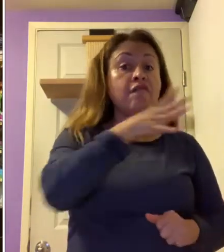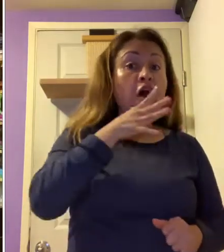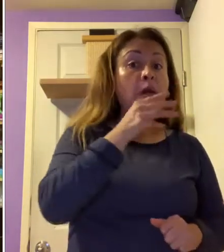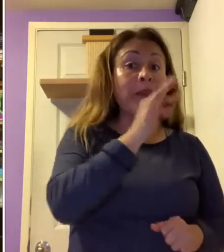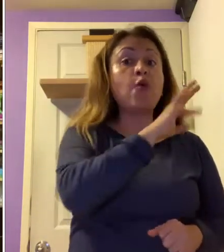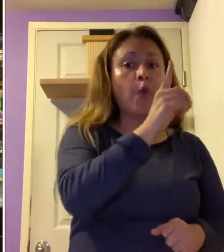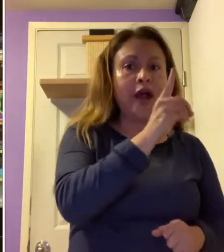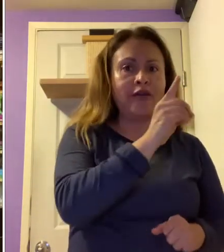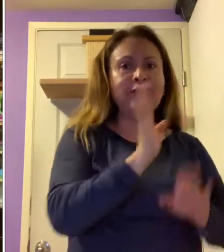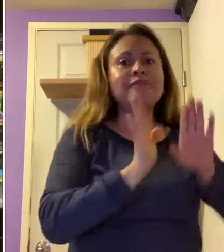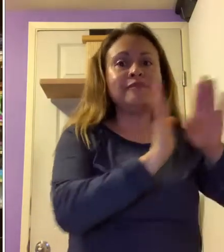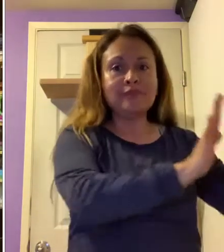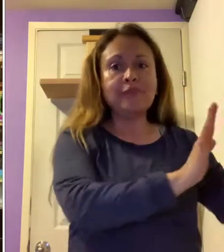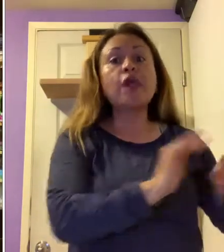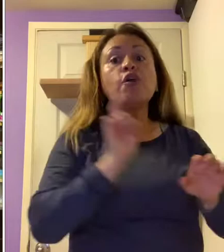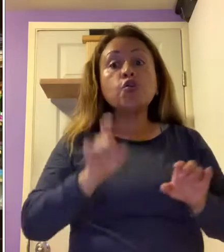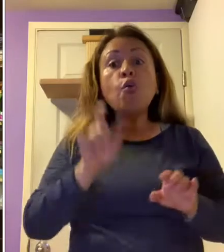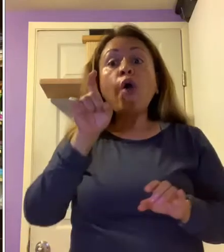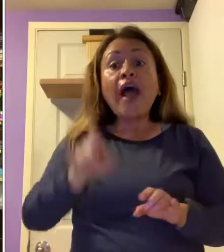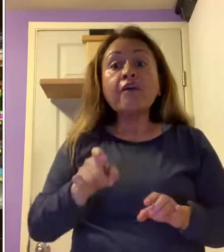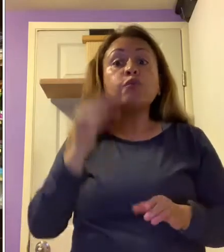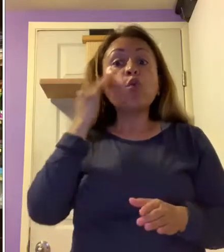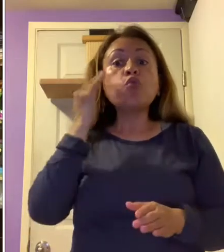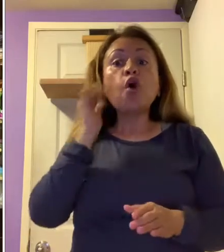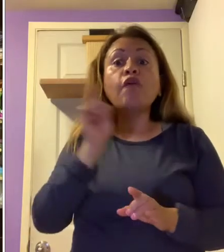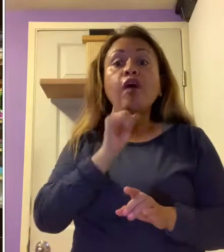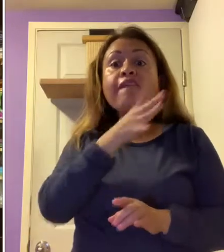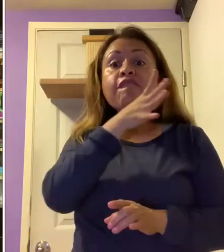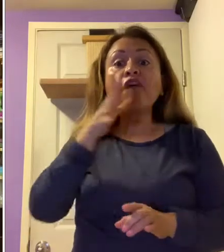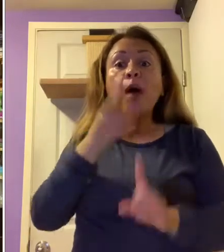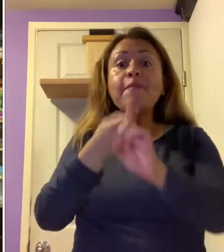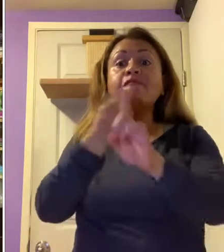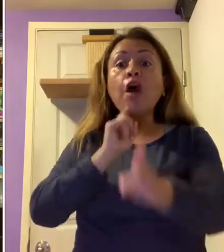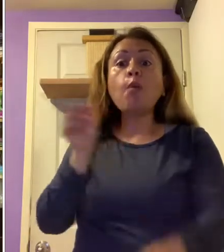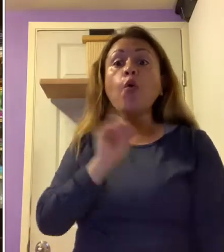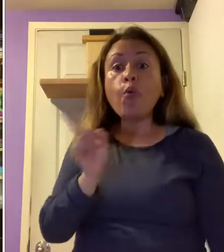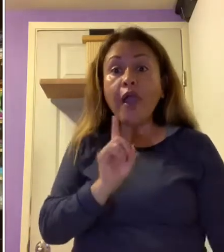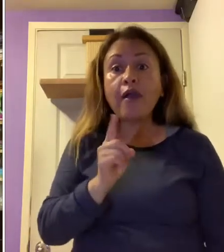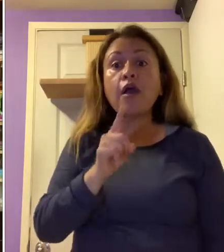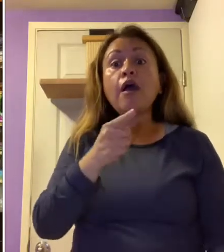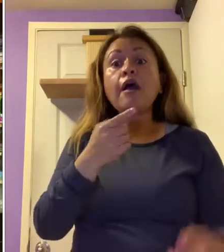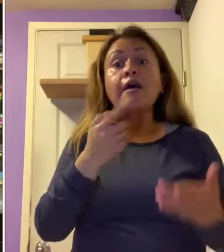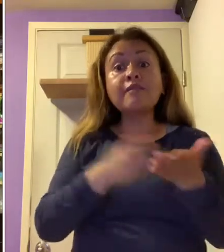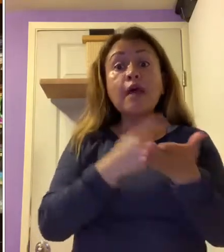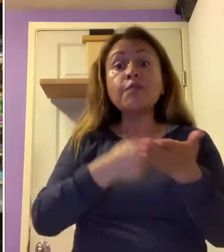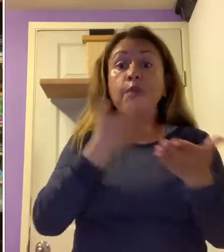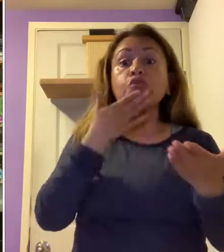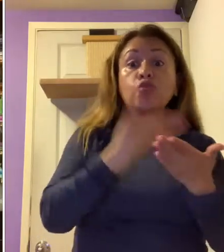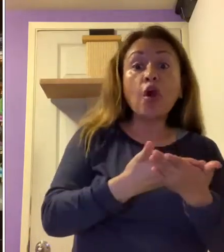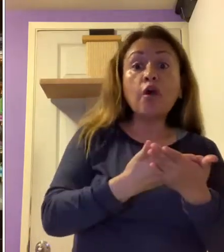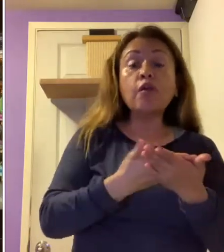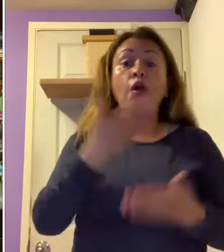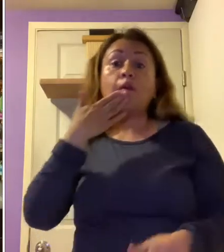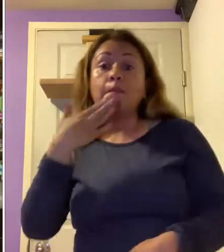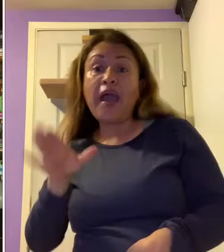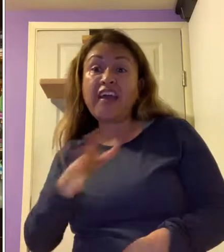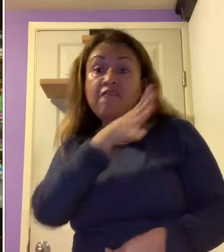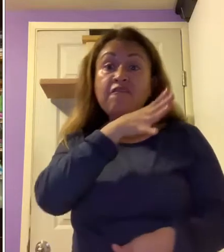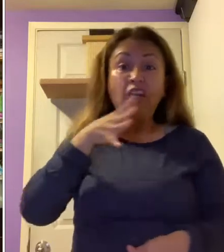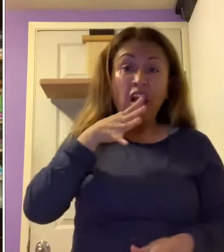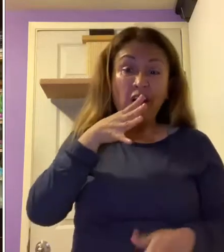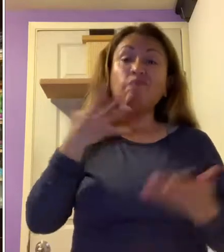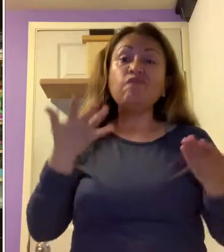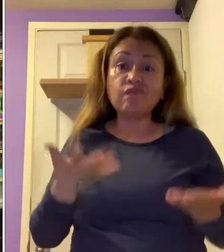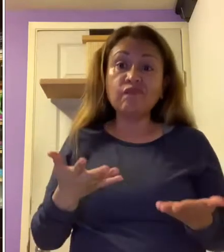seafood. Do you guys want to see that? The problem is you have to know where the farm raised come from because sometimes there's really good farm raised and there's really bad